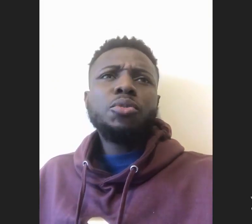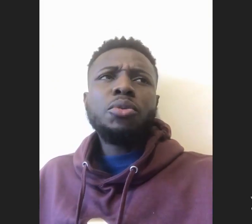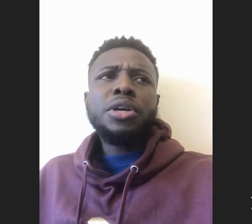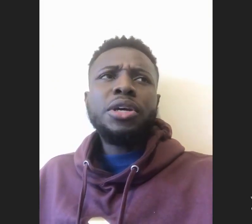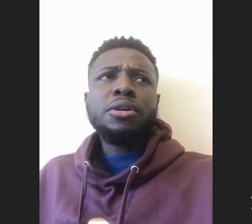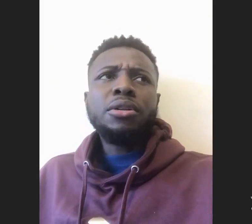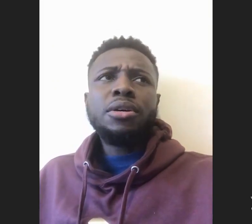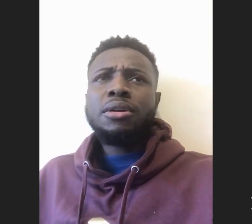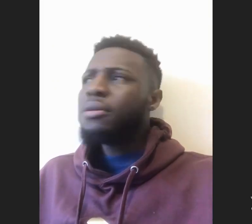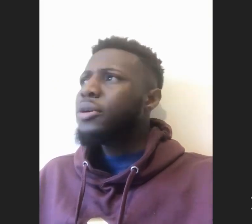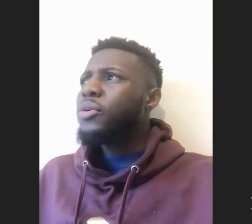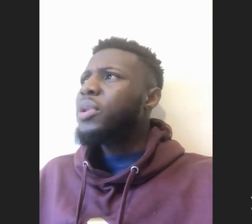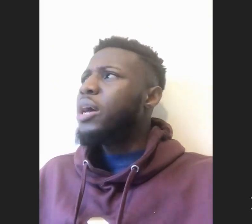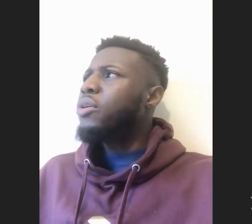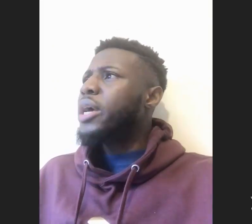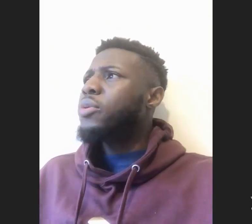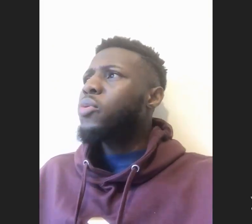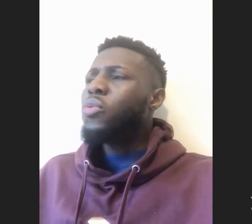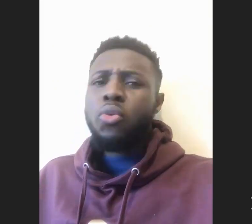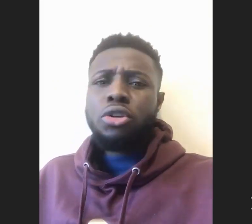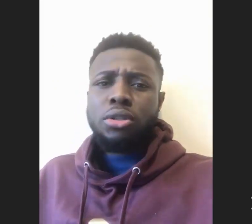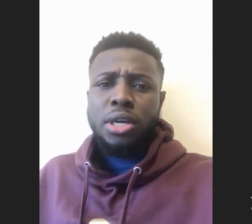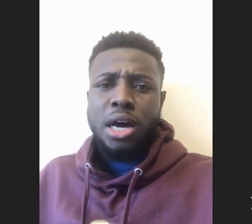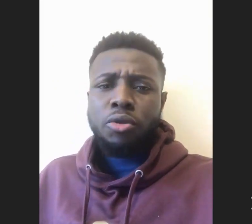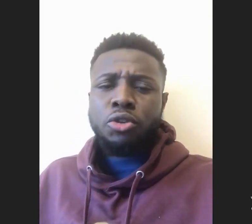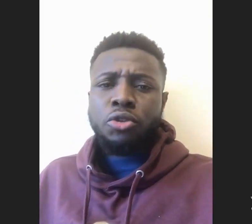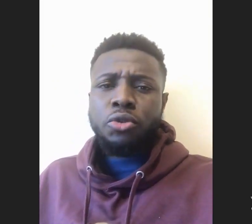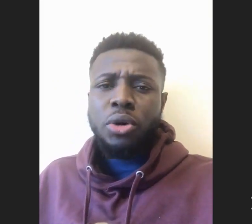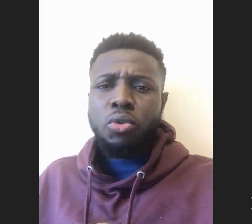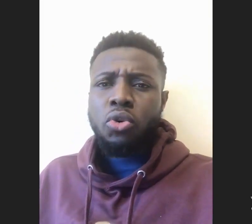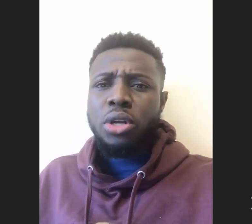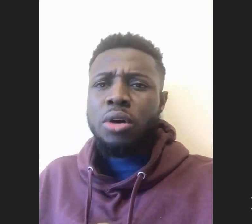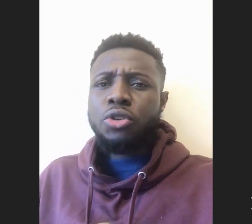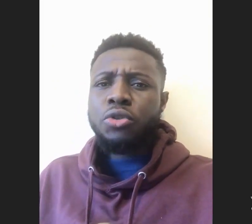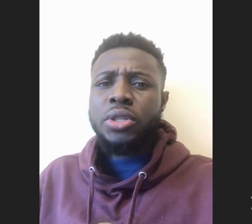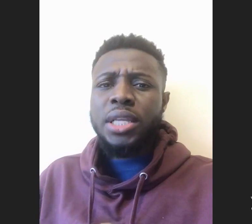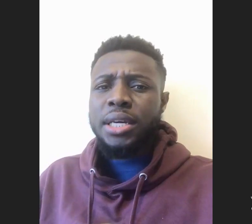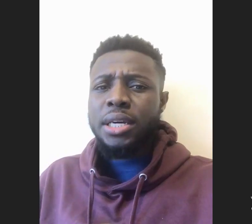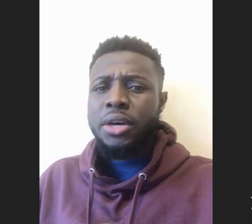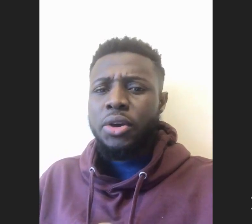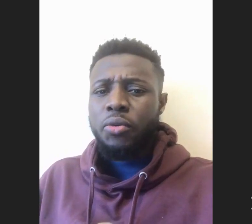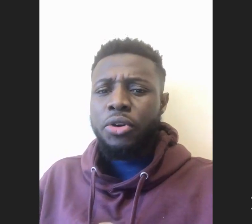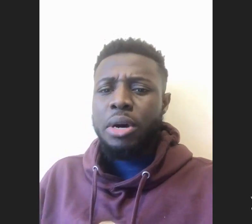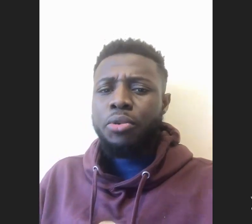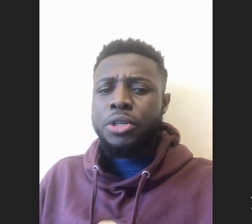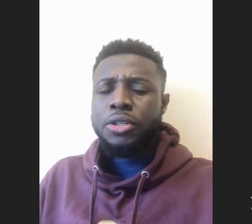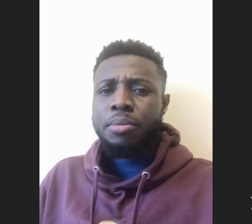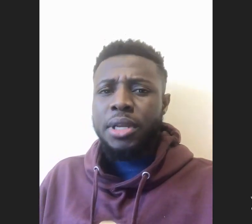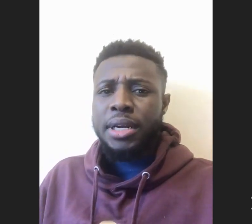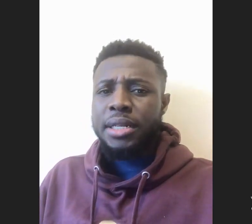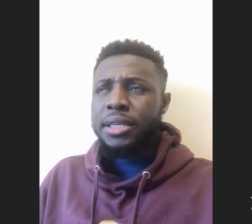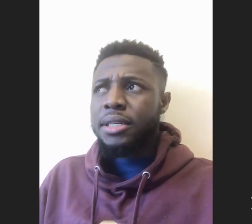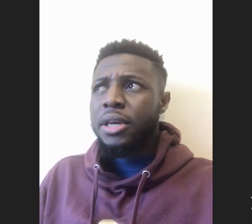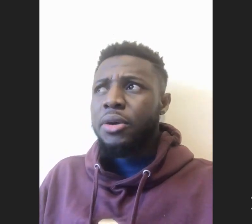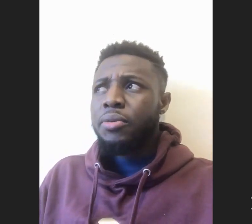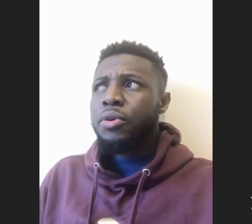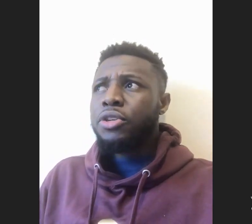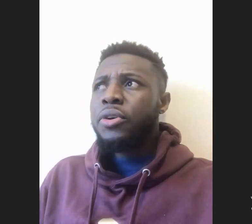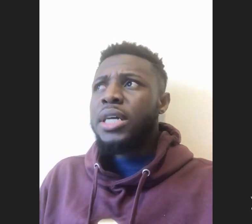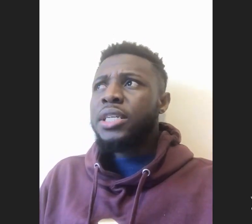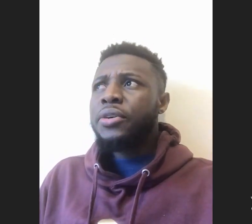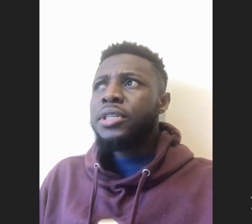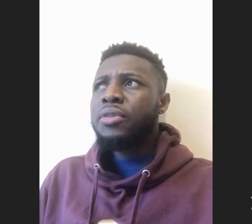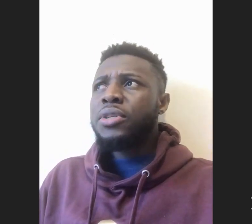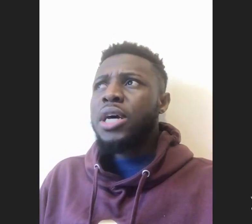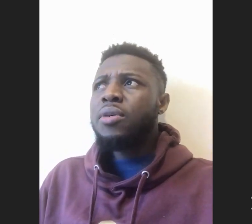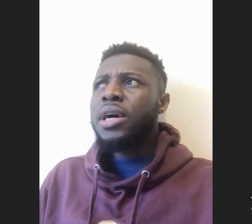it linked to public health? Be like, all right, how do you think when you're approaching something like this? The question